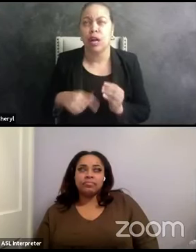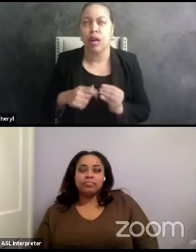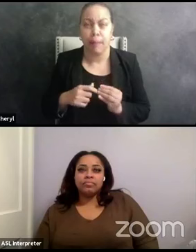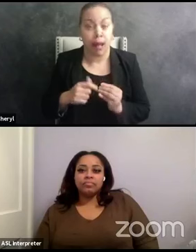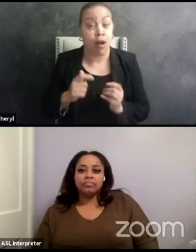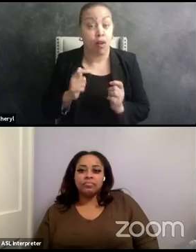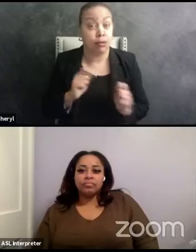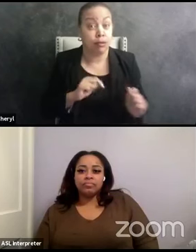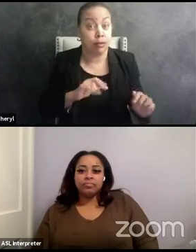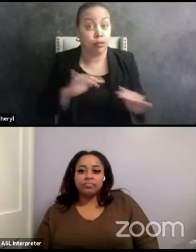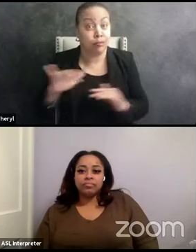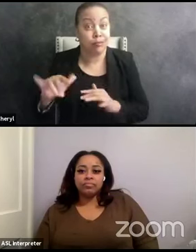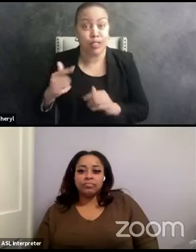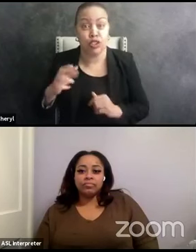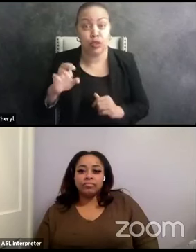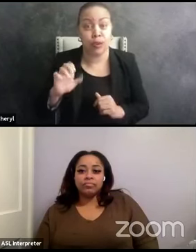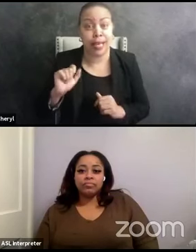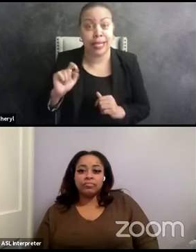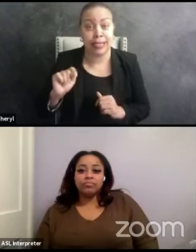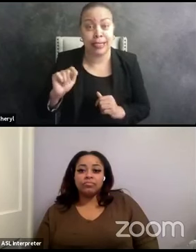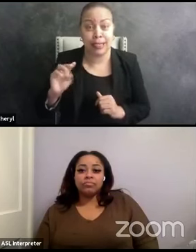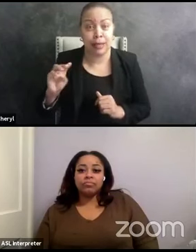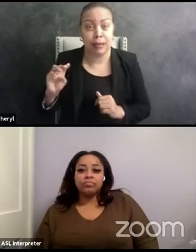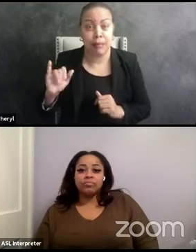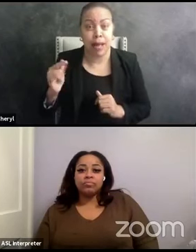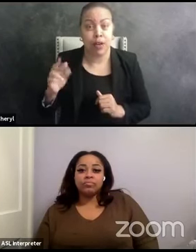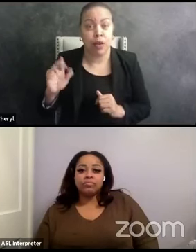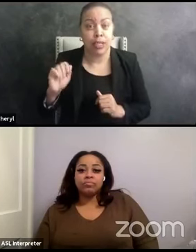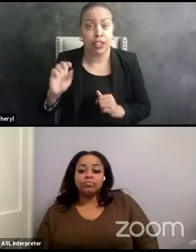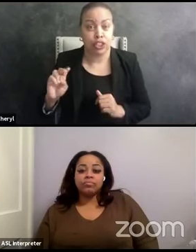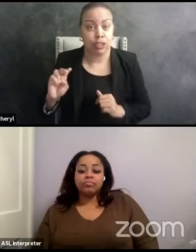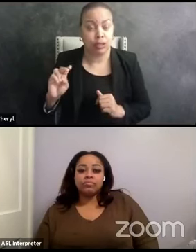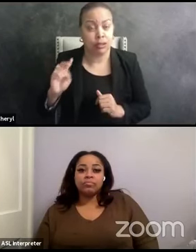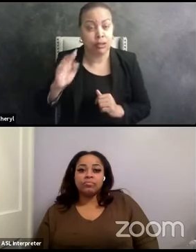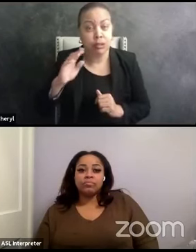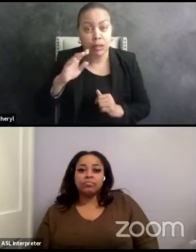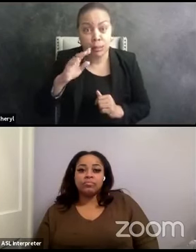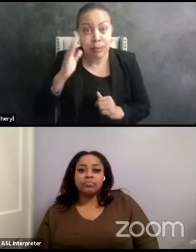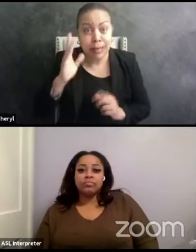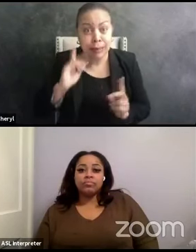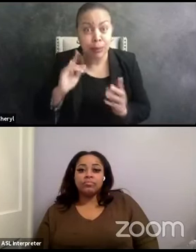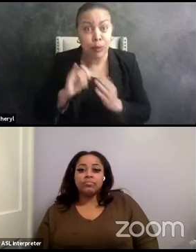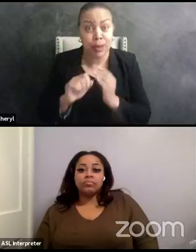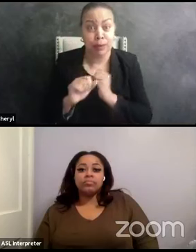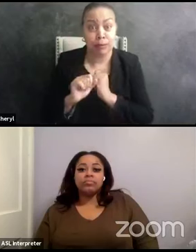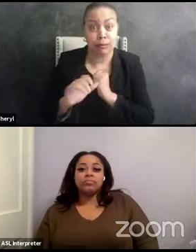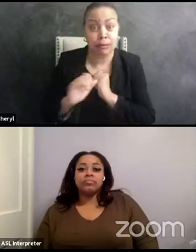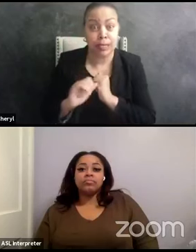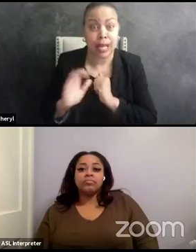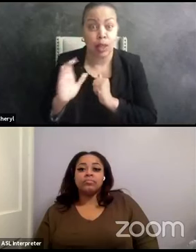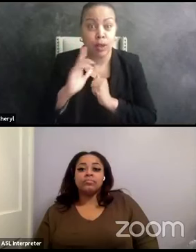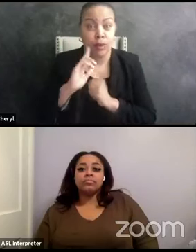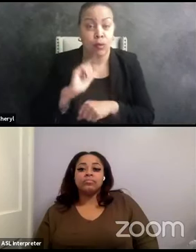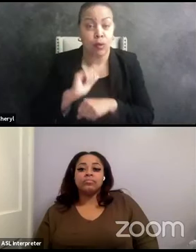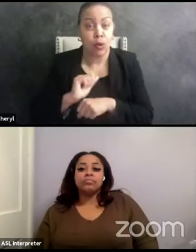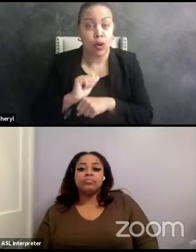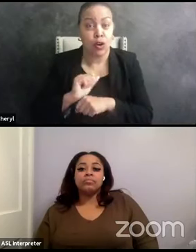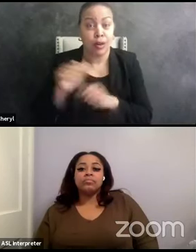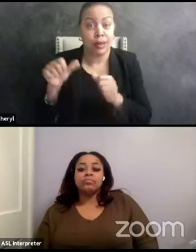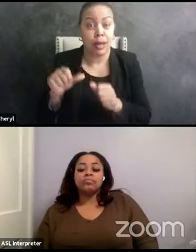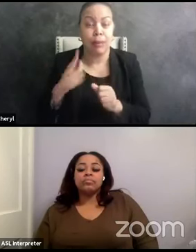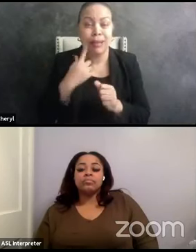Migration, of Black people who were putting out ads looking for work because they were trying to escape the